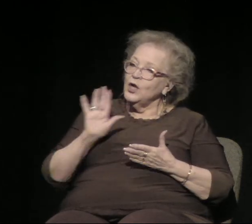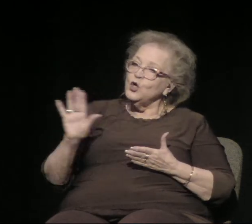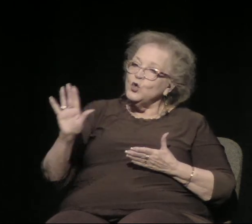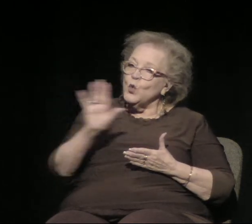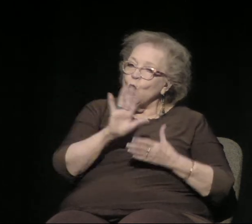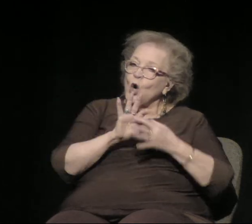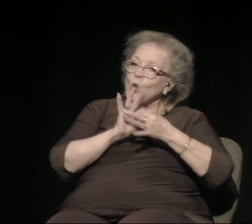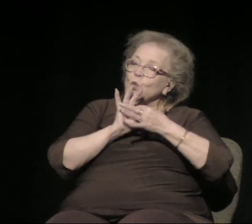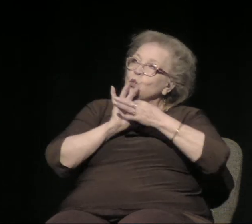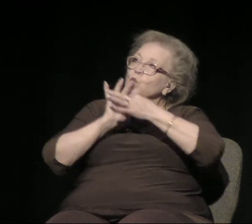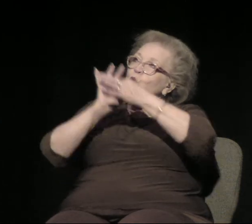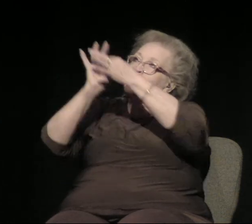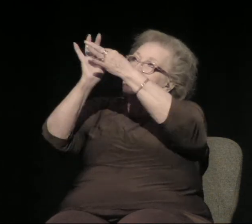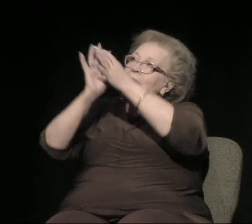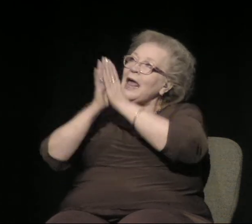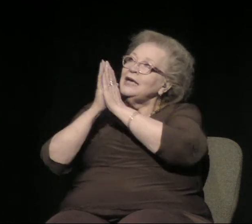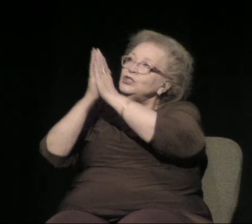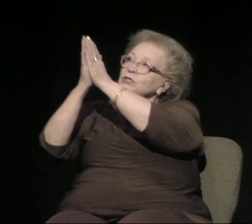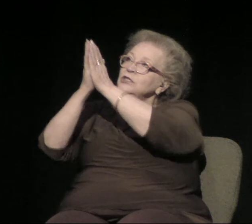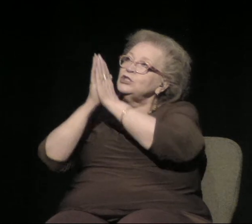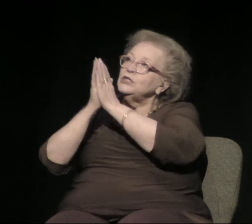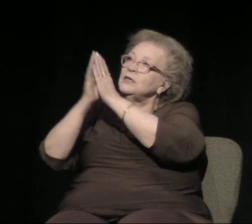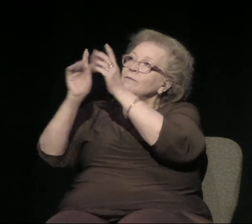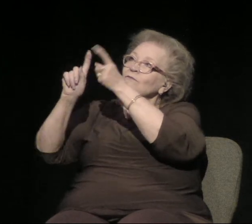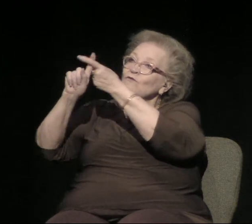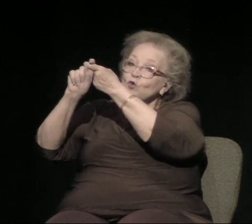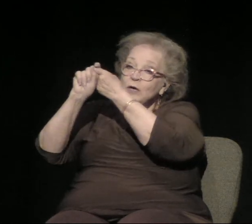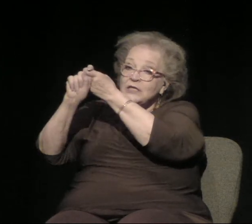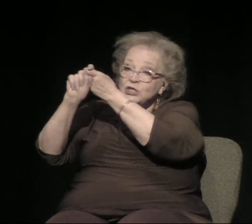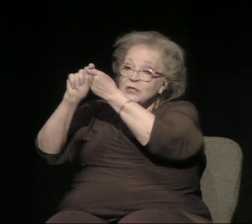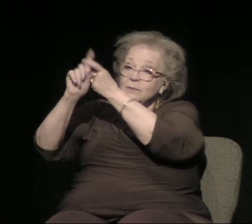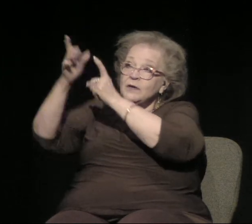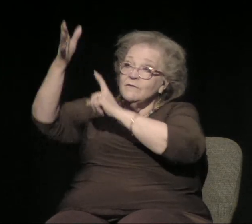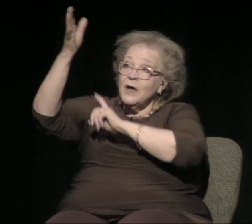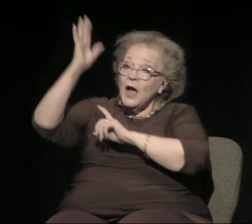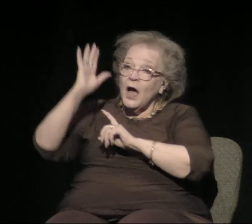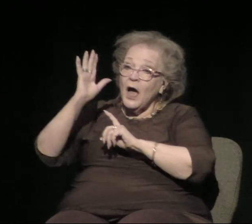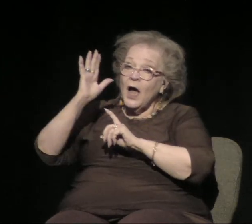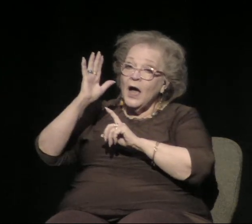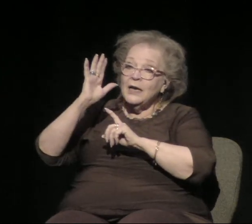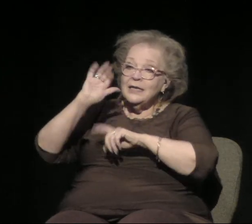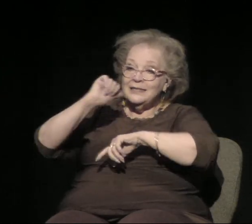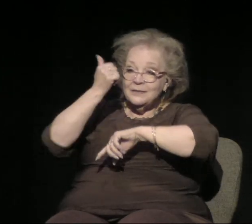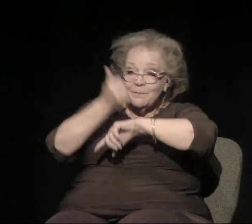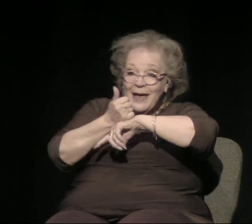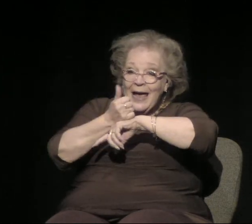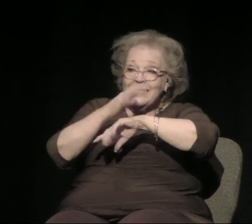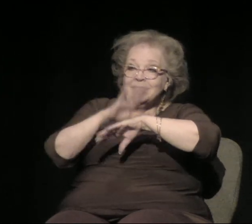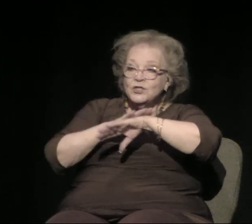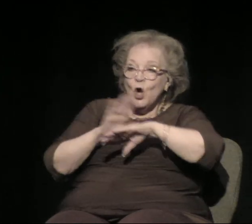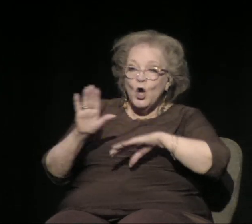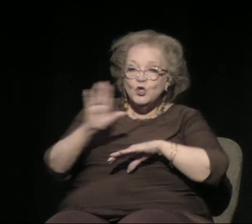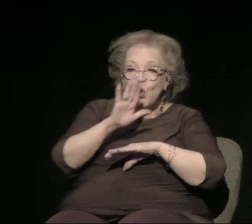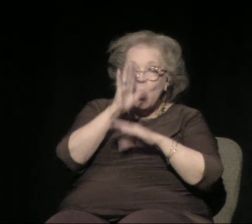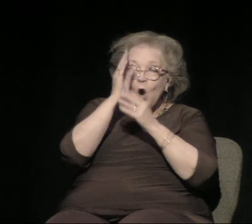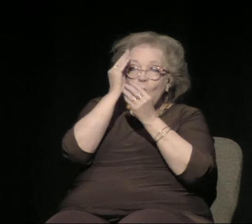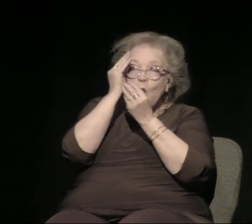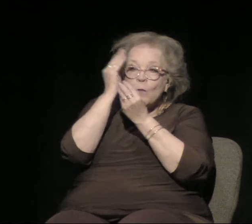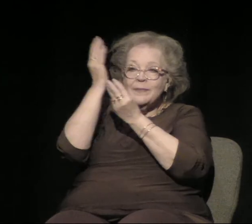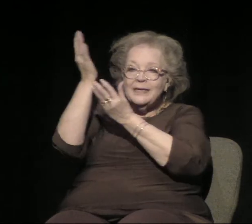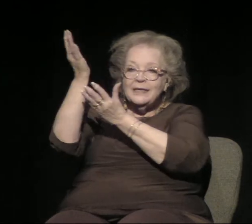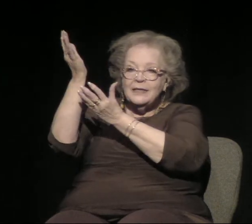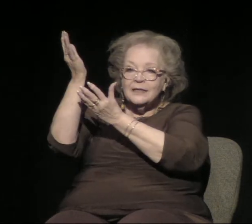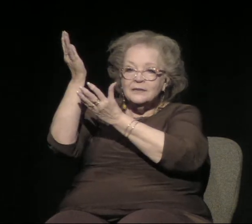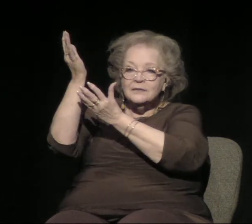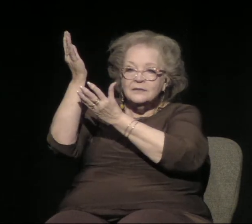relationship, your friendship with God will go up and down based on your obedience. Not your forgiveness,